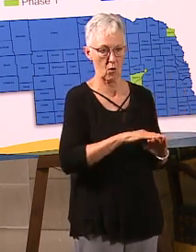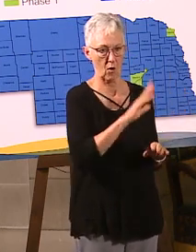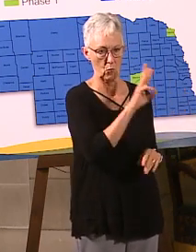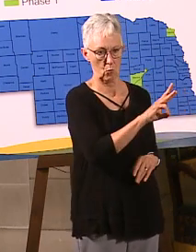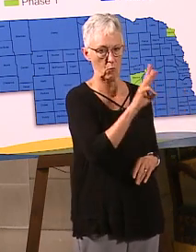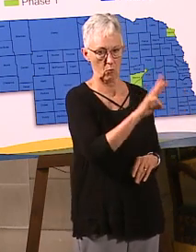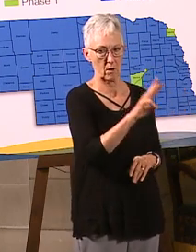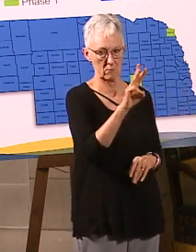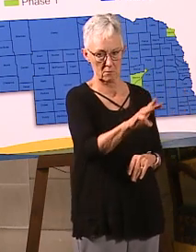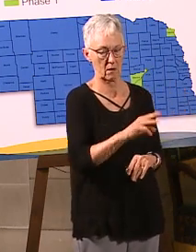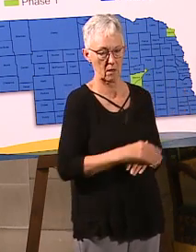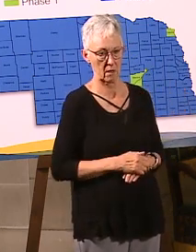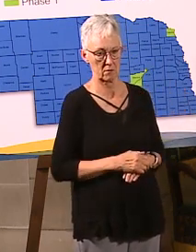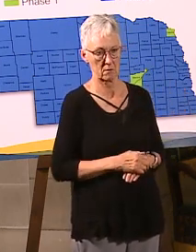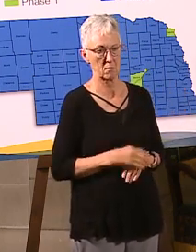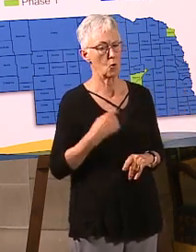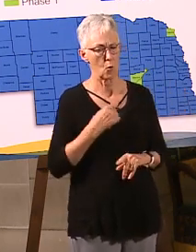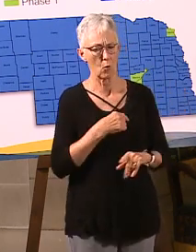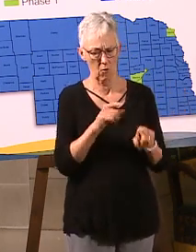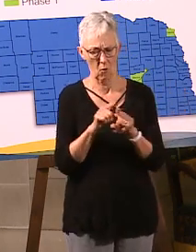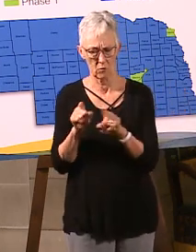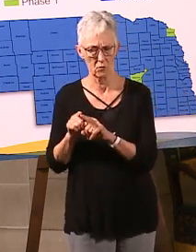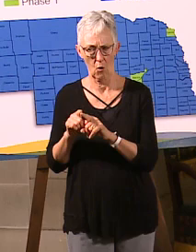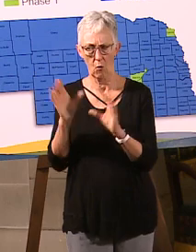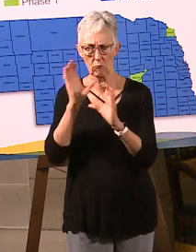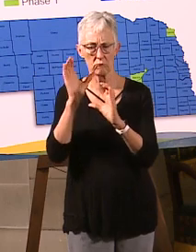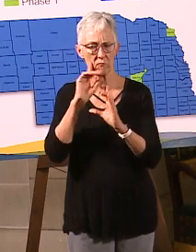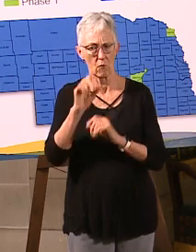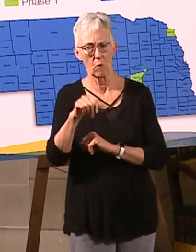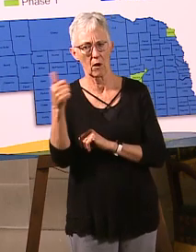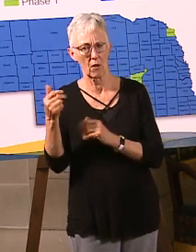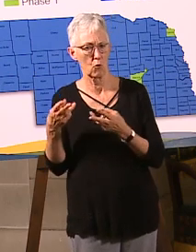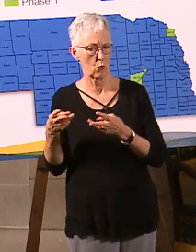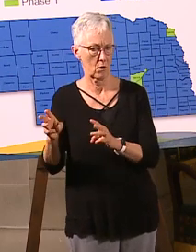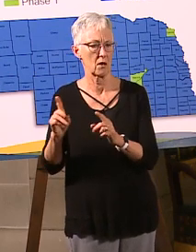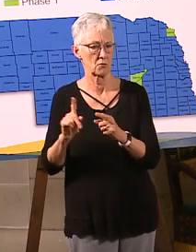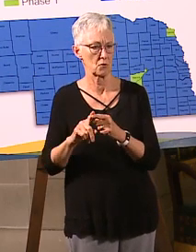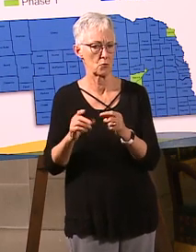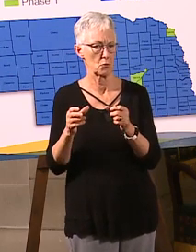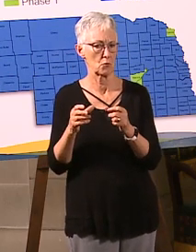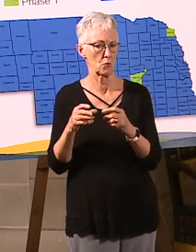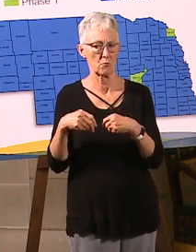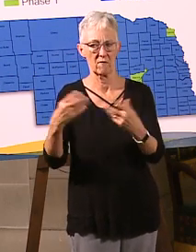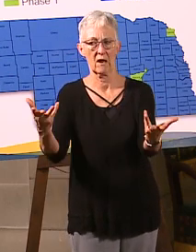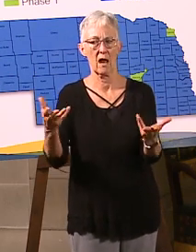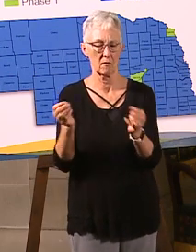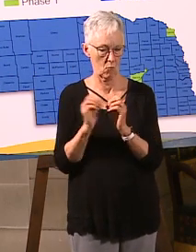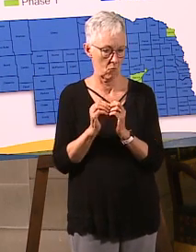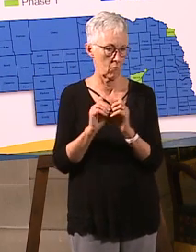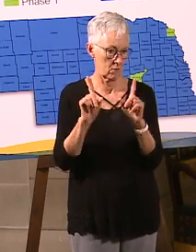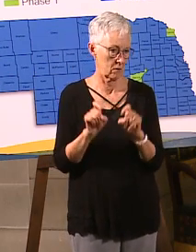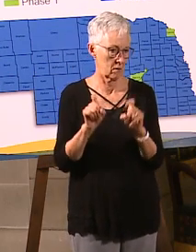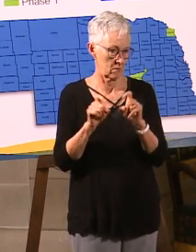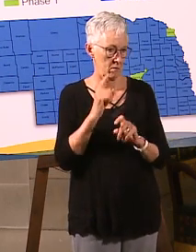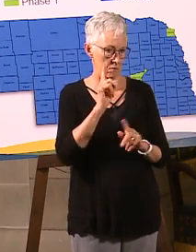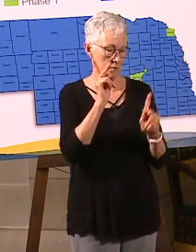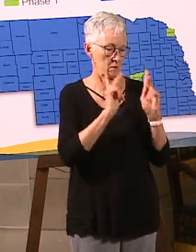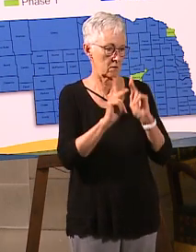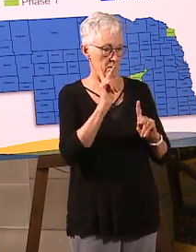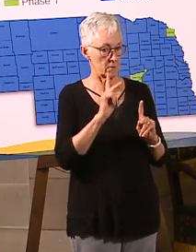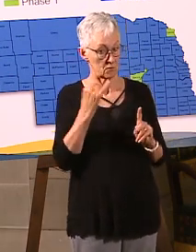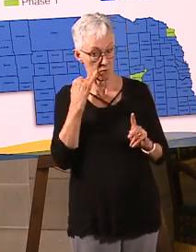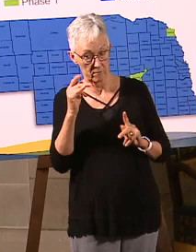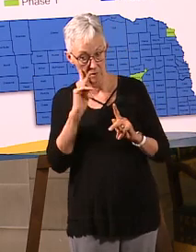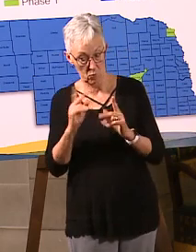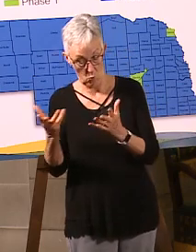ways to expand testing as well. So we are continuing looking for ways to be able to expand testing so that when people want that test, they can get